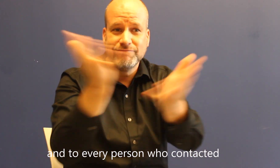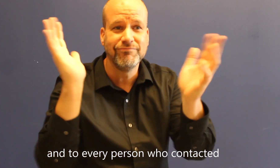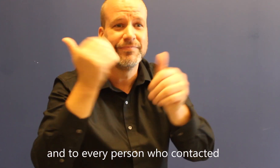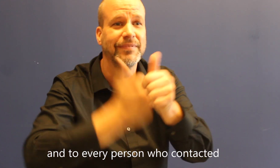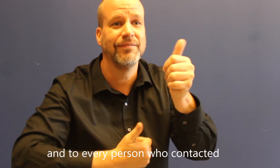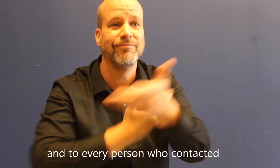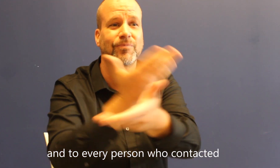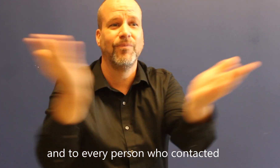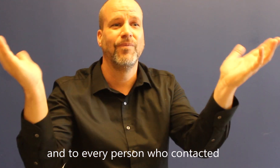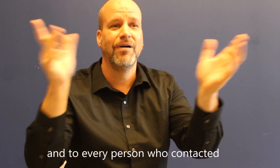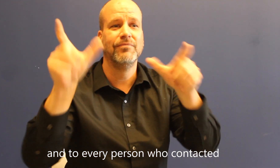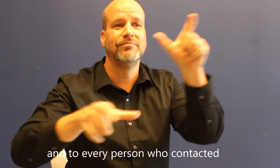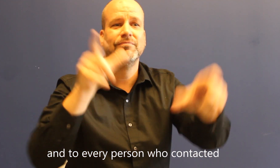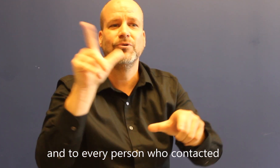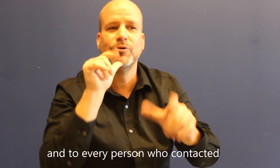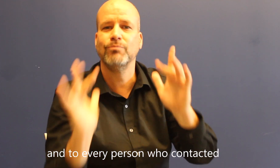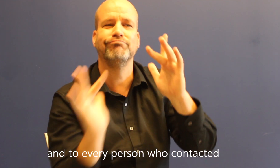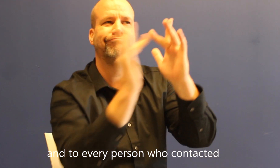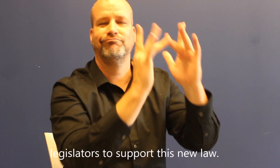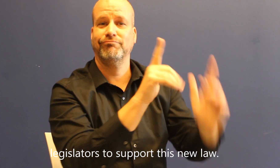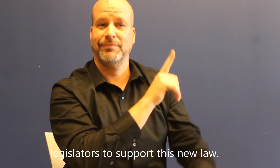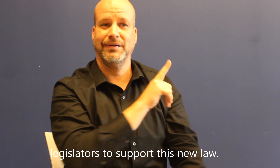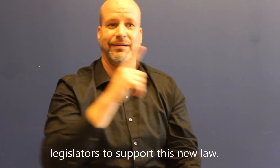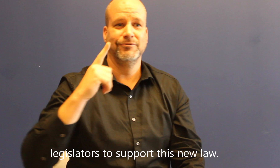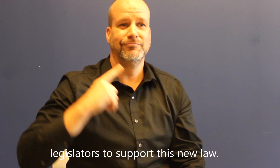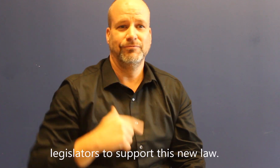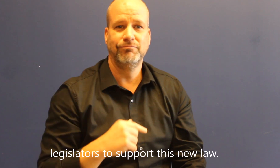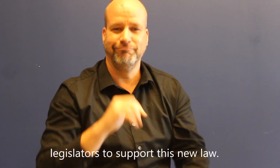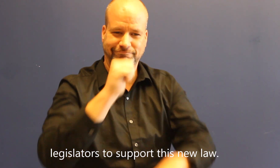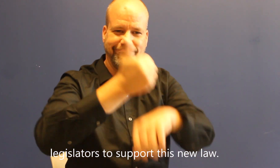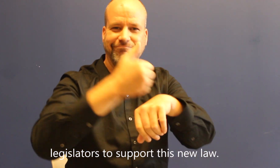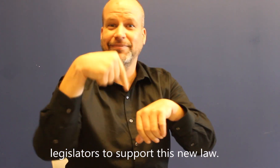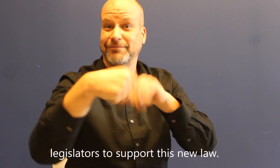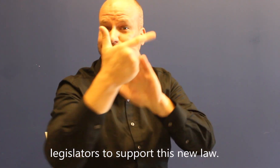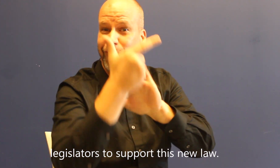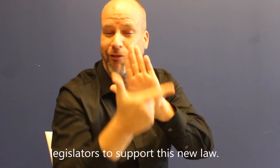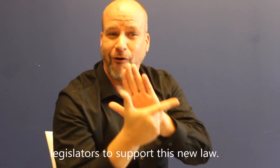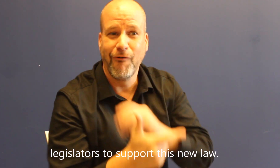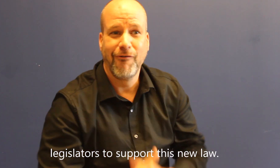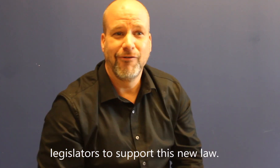And to every person who contacted legislators to support this new law.